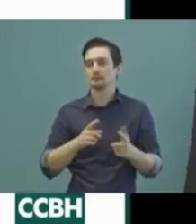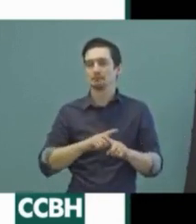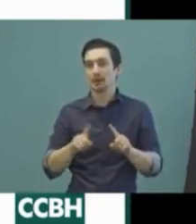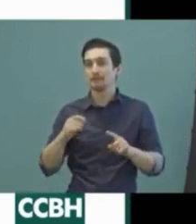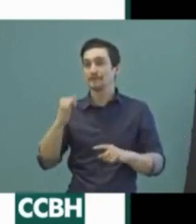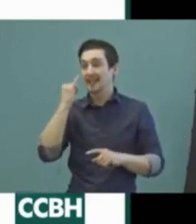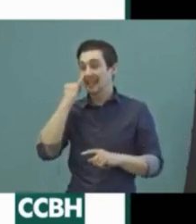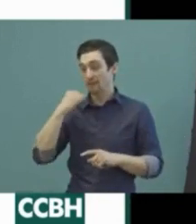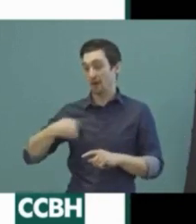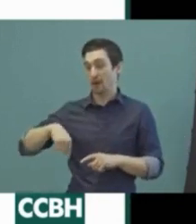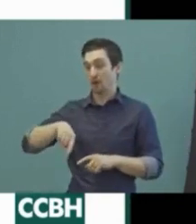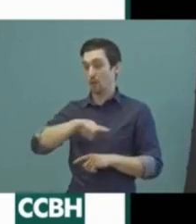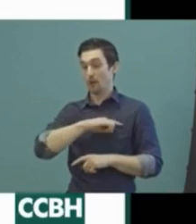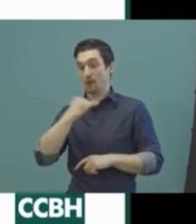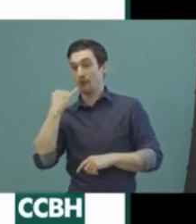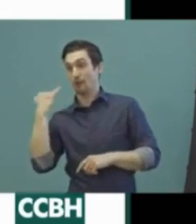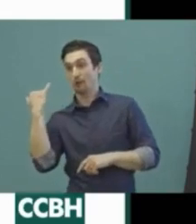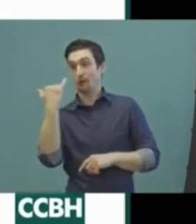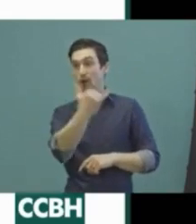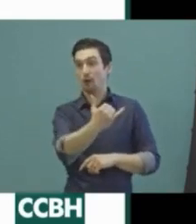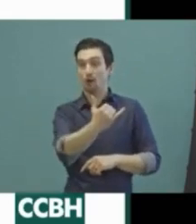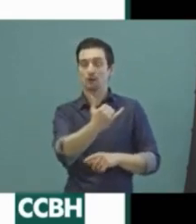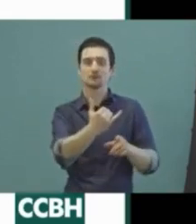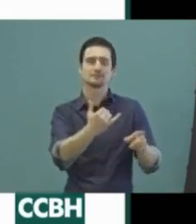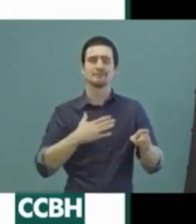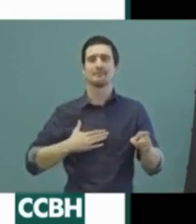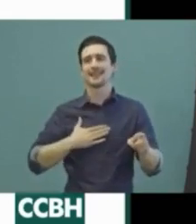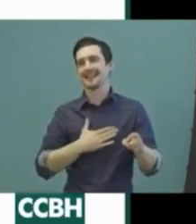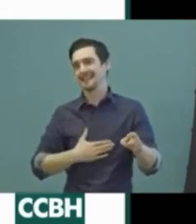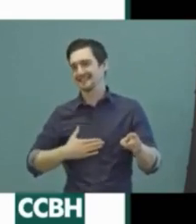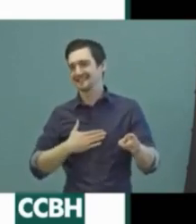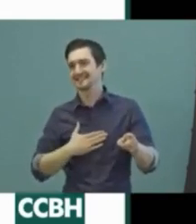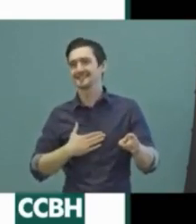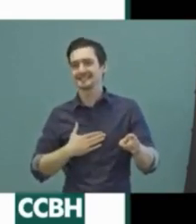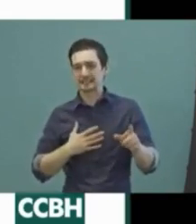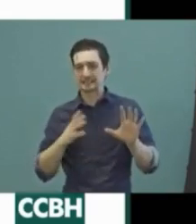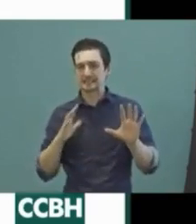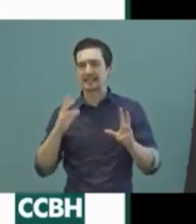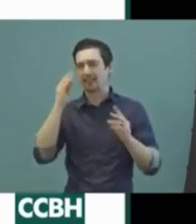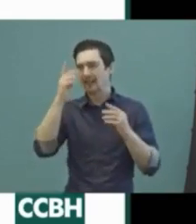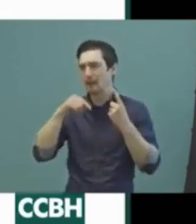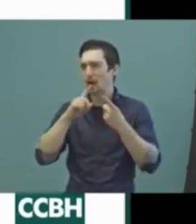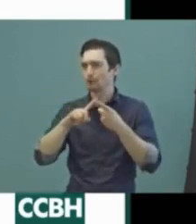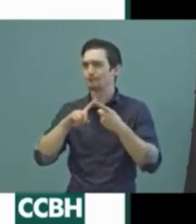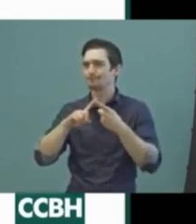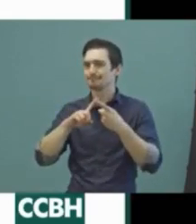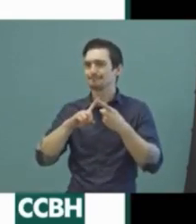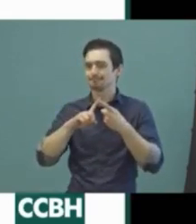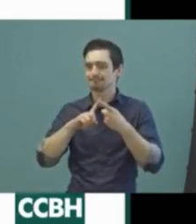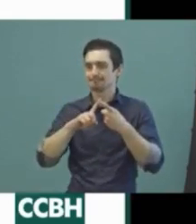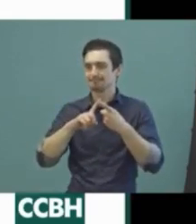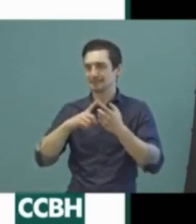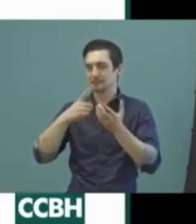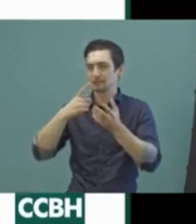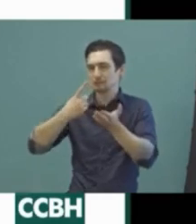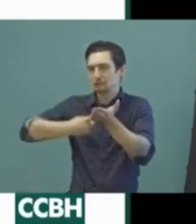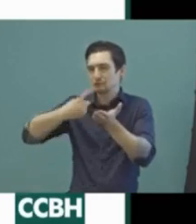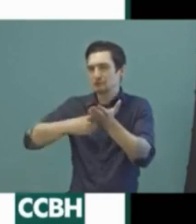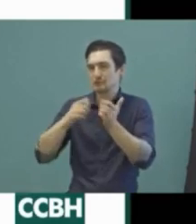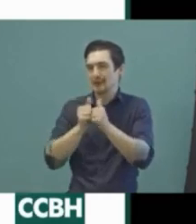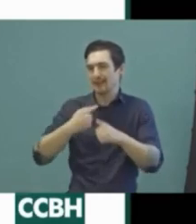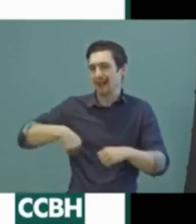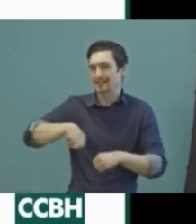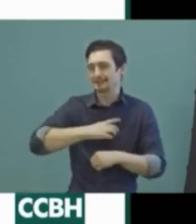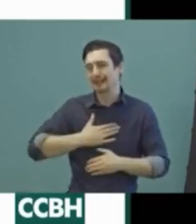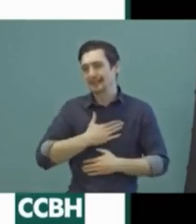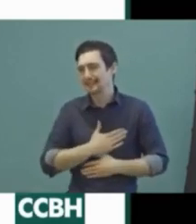called by our team, please consider talking to us. Please consider giving us the information that would help you